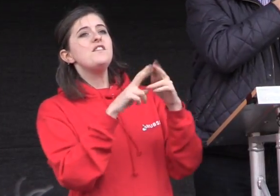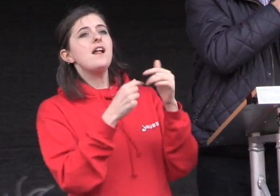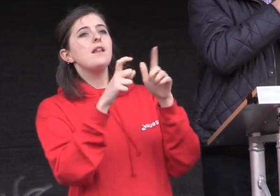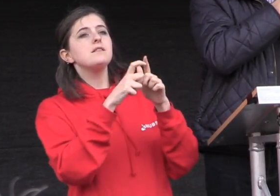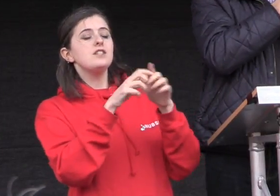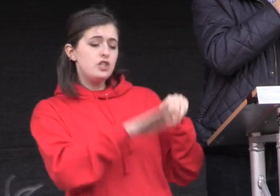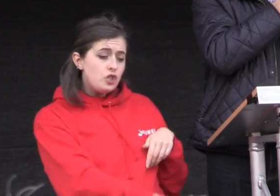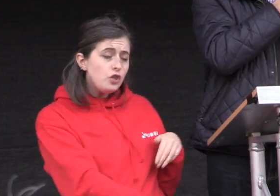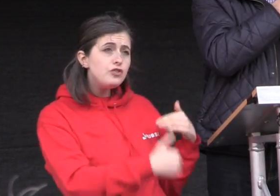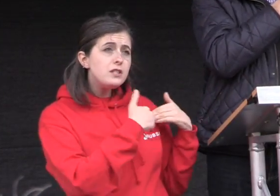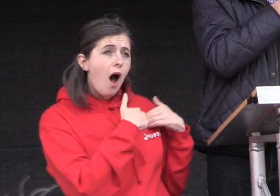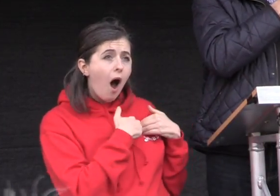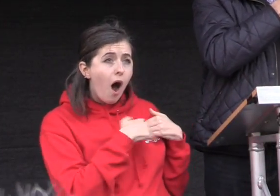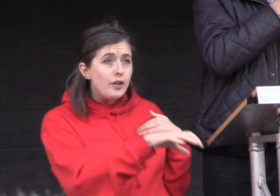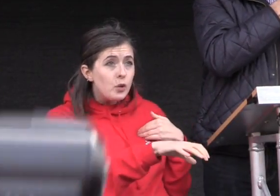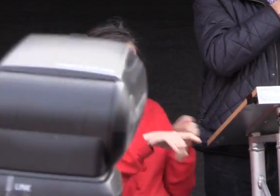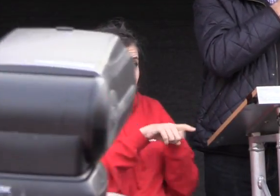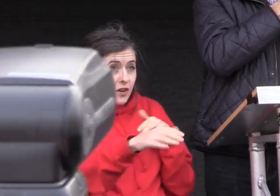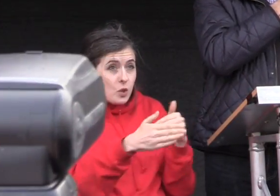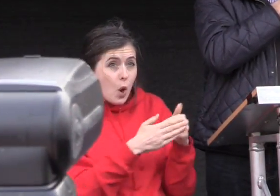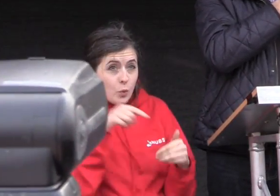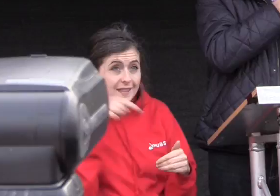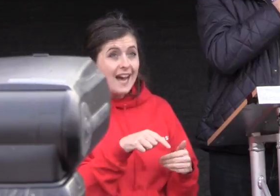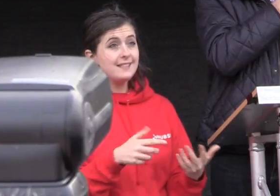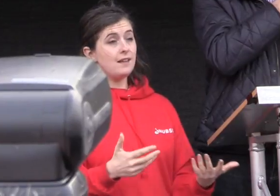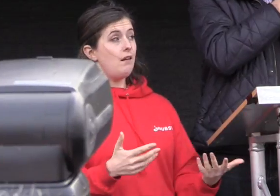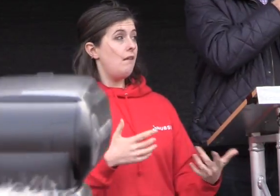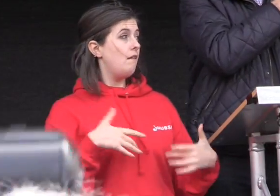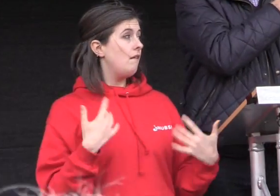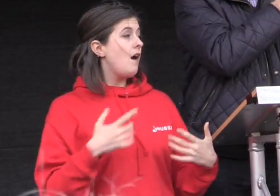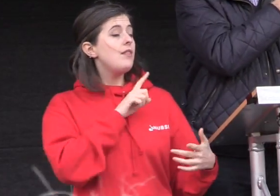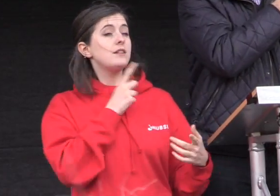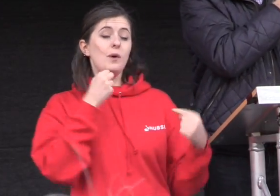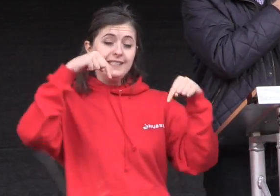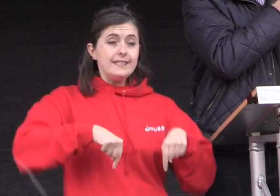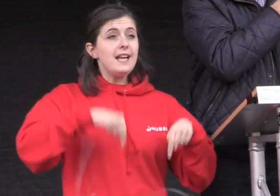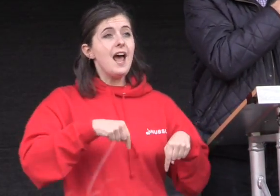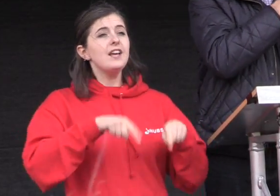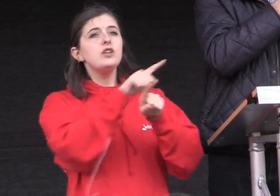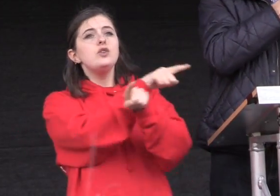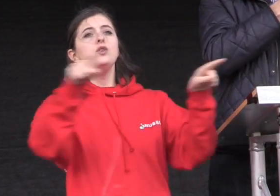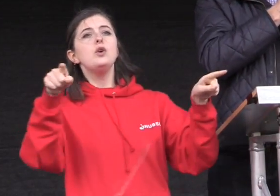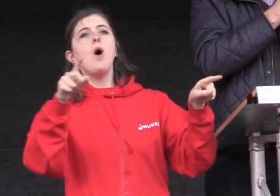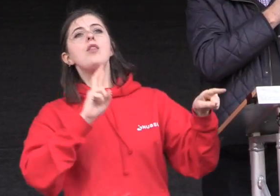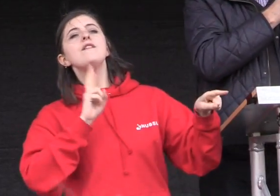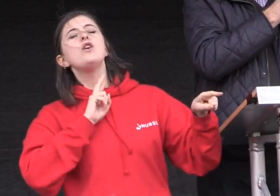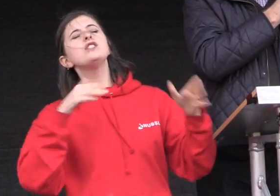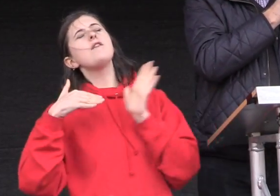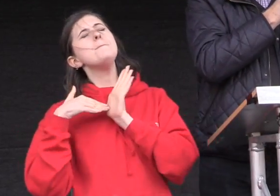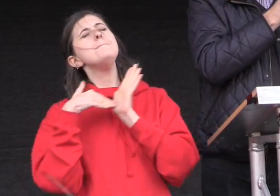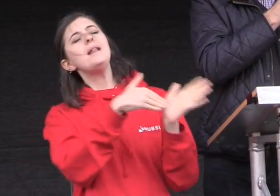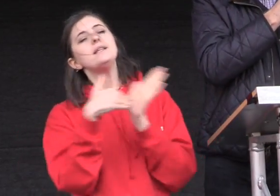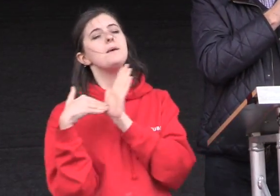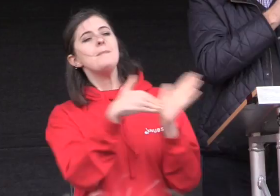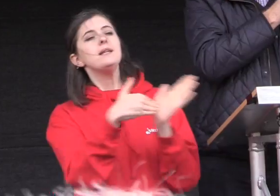Heart Unit that they're trying to close down. And that's why today you are the voice of millions